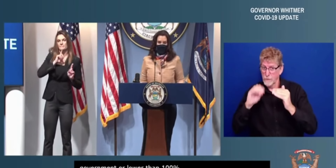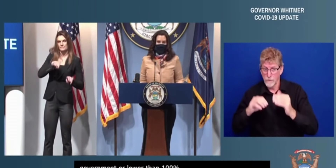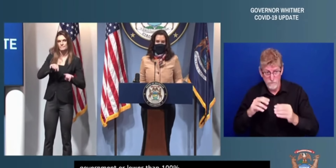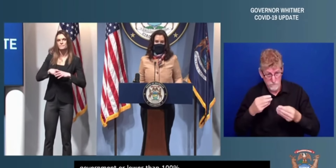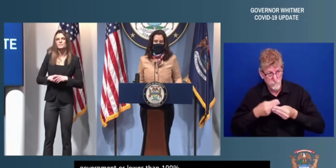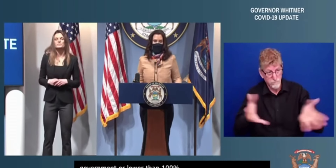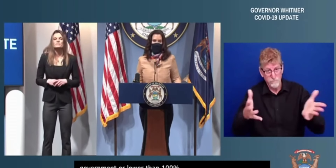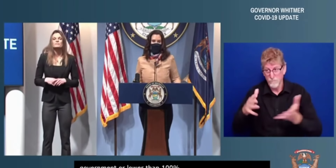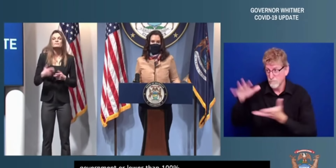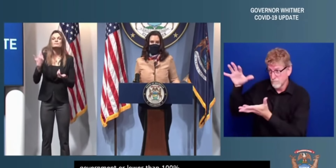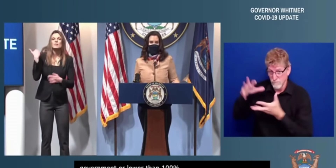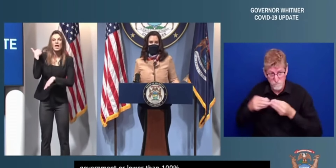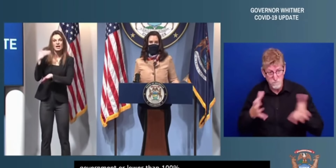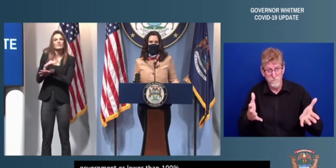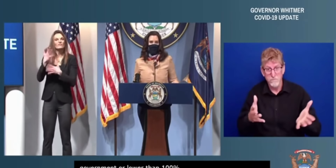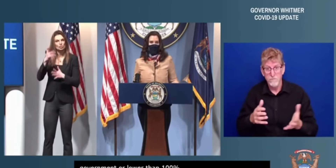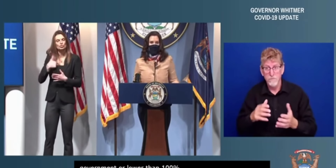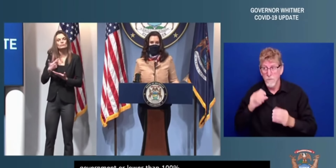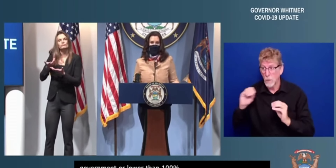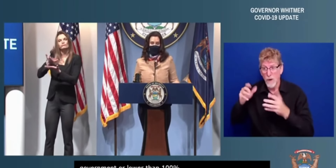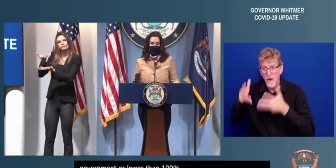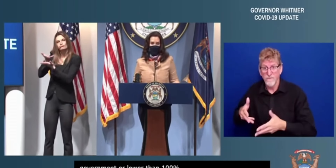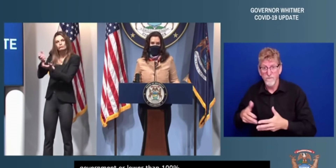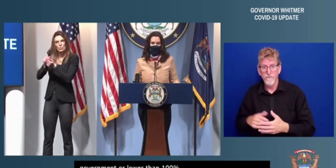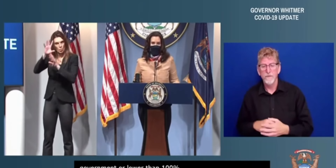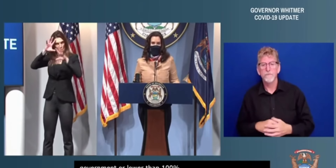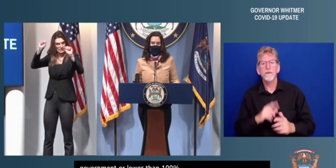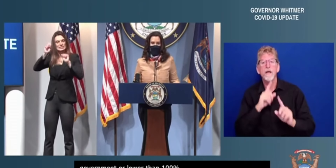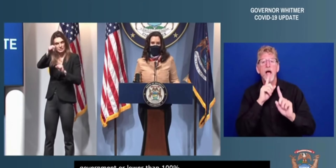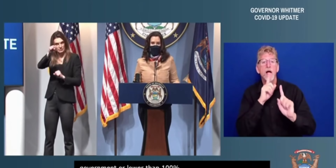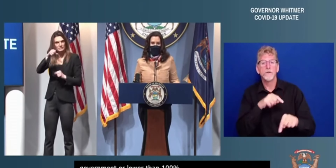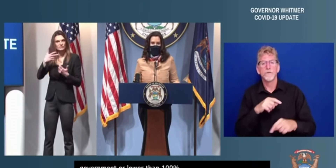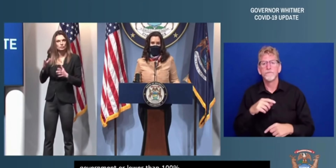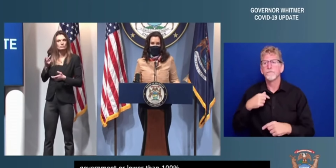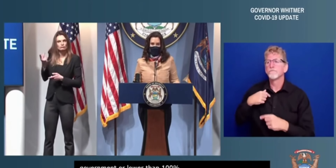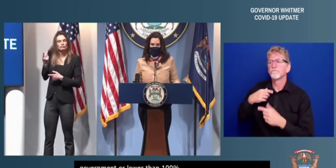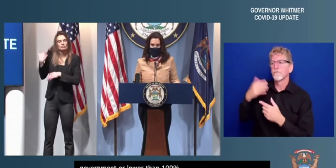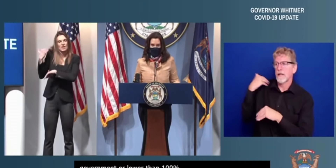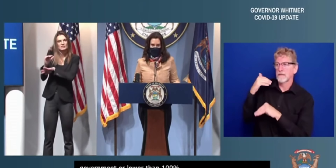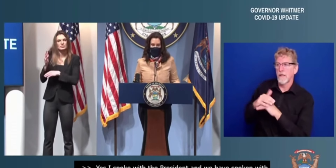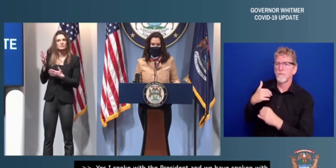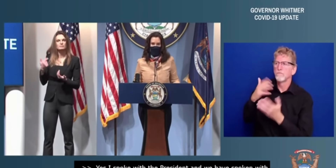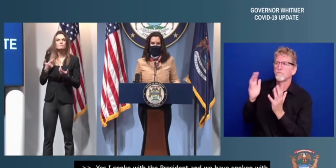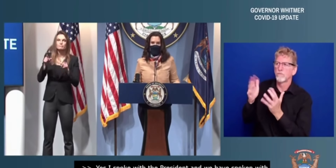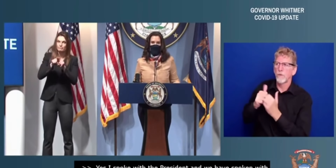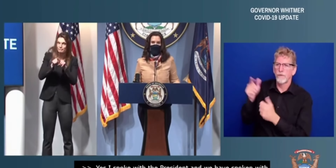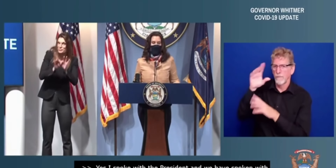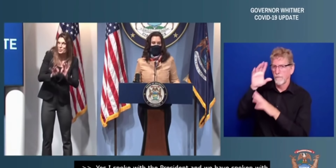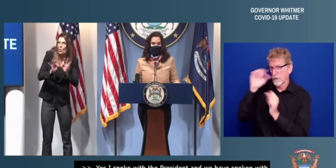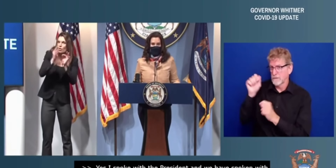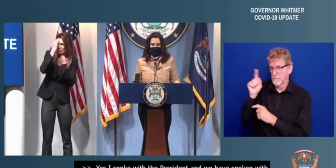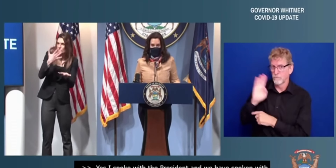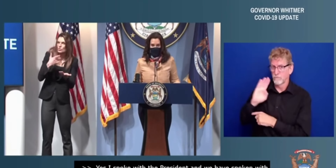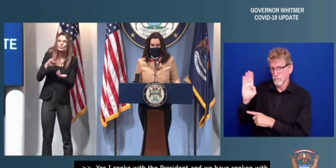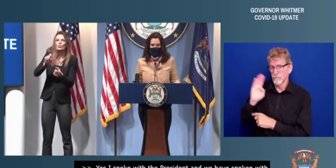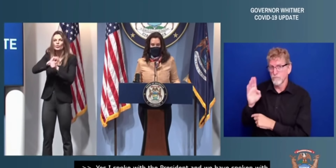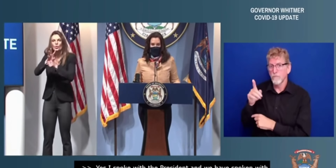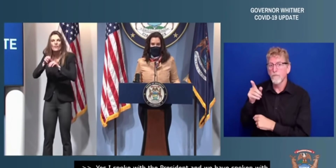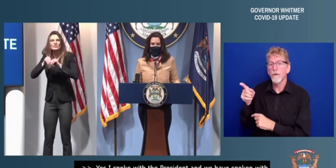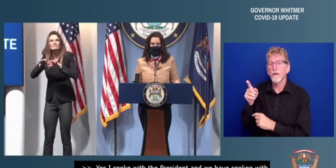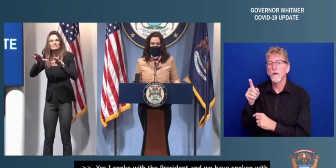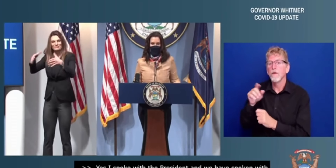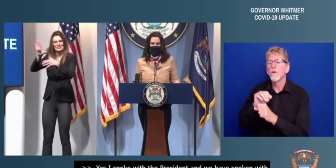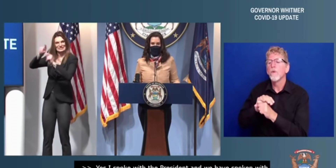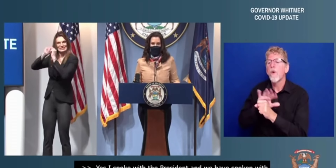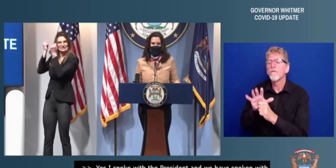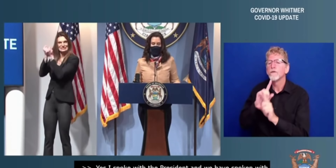with the president last night, and we have spoken with a lot of people on the COVID response team and various agencies